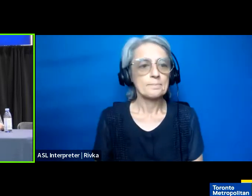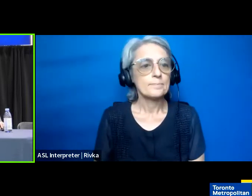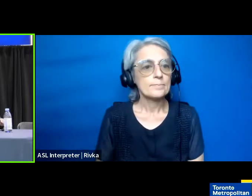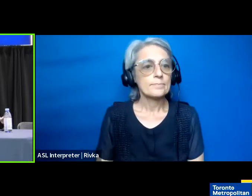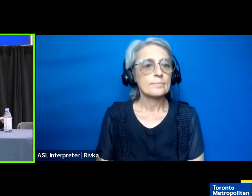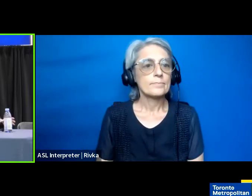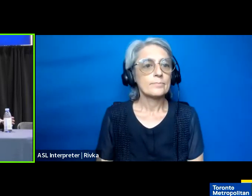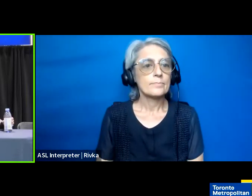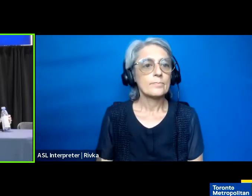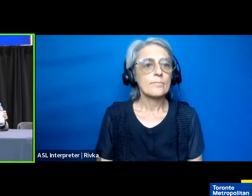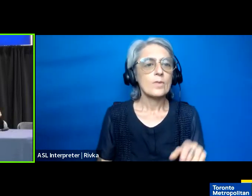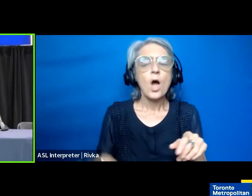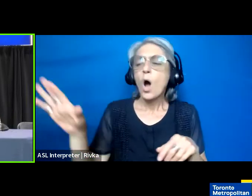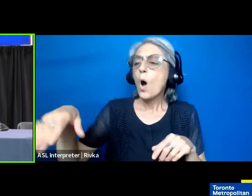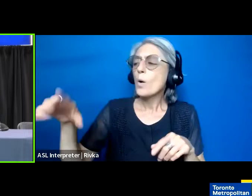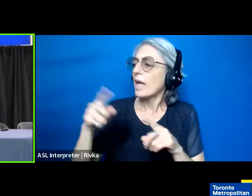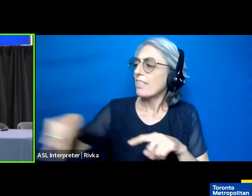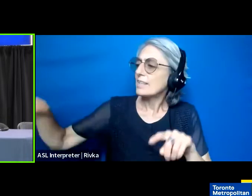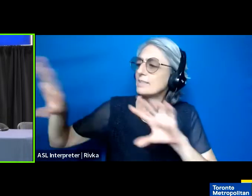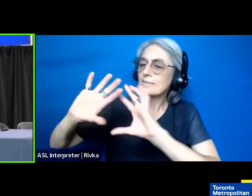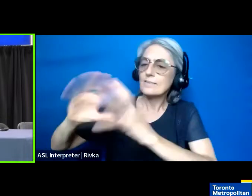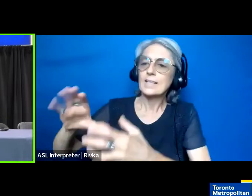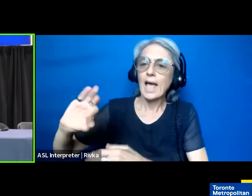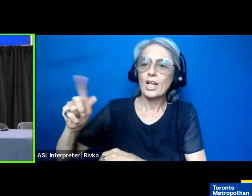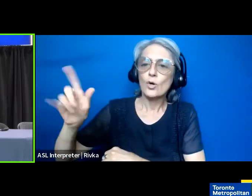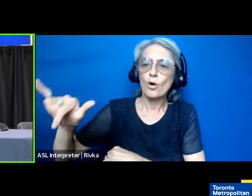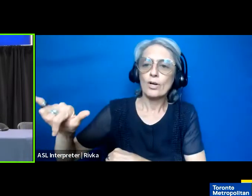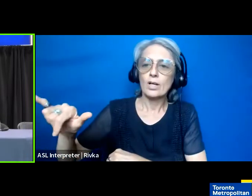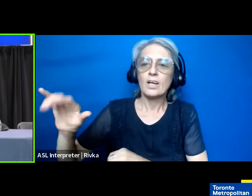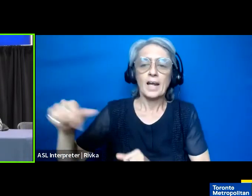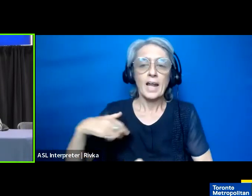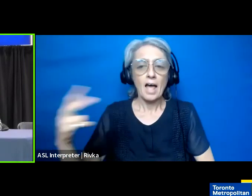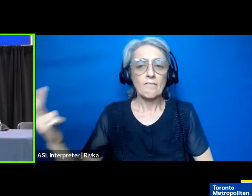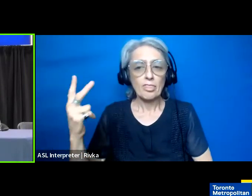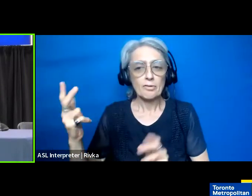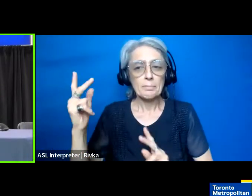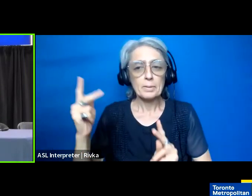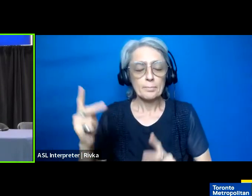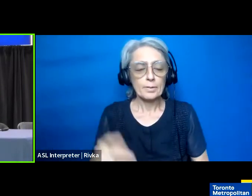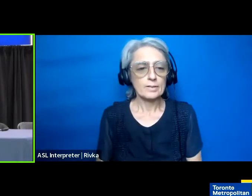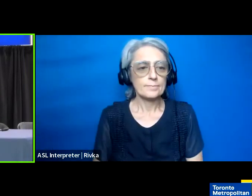this category, we can have three people.